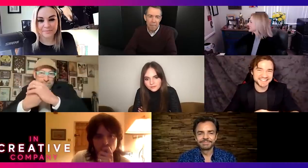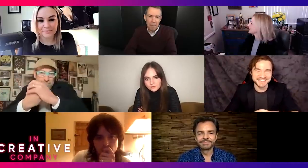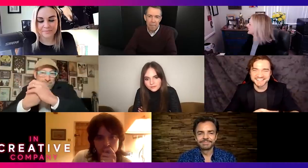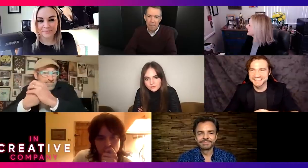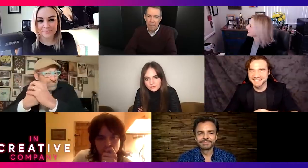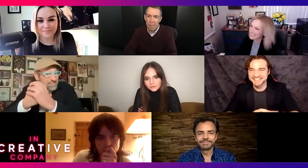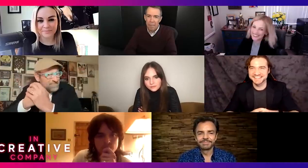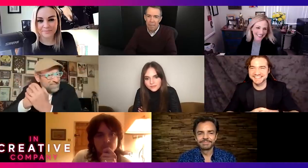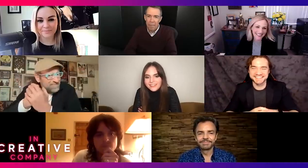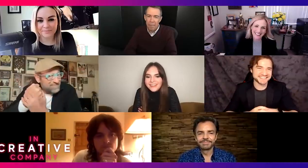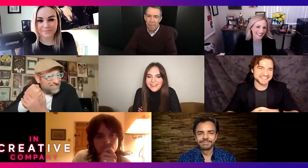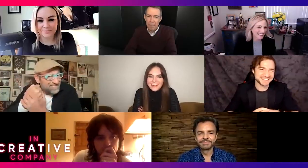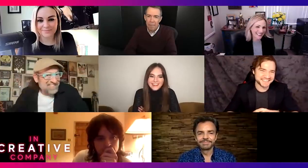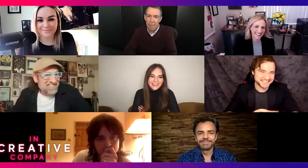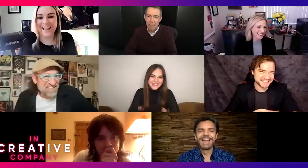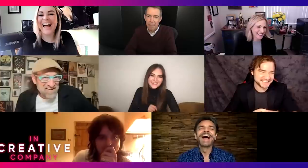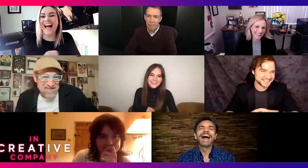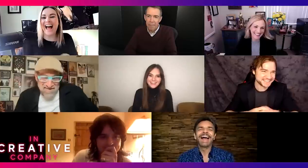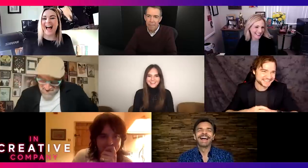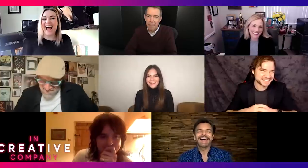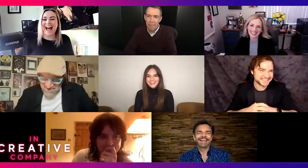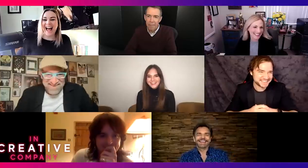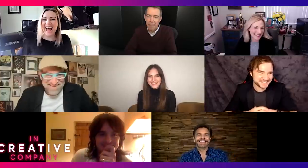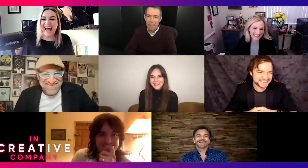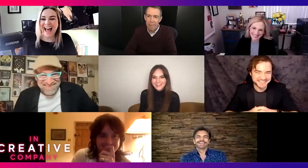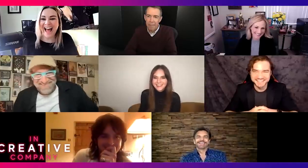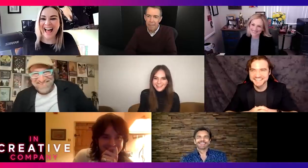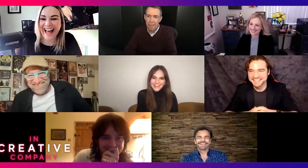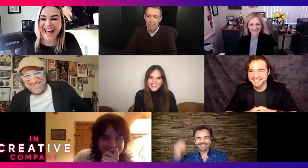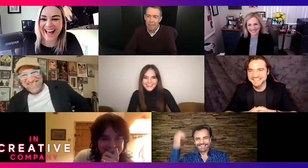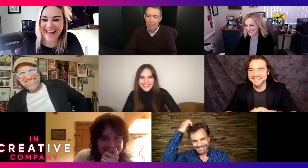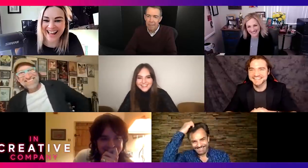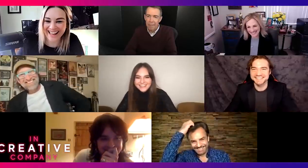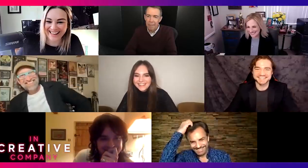to use a condom. Remember that scene?